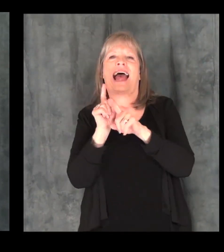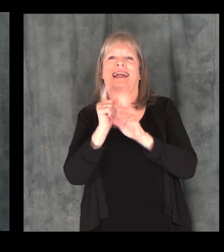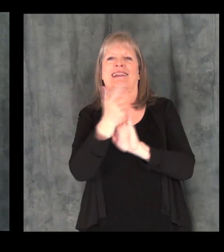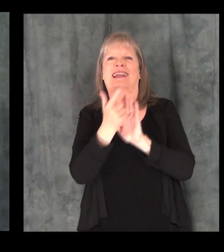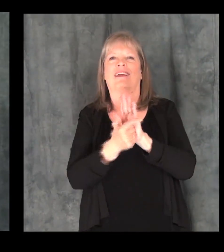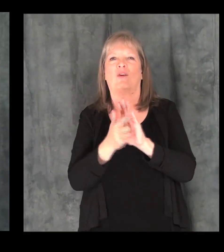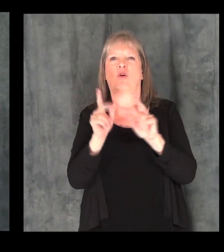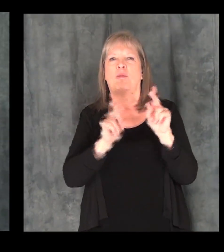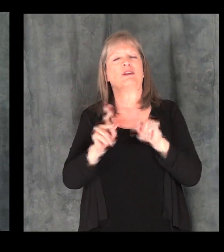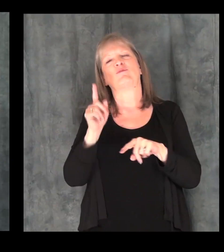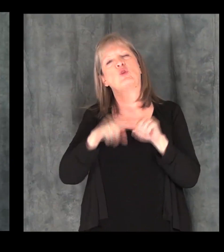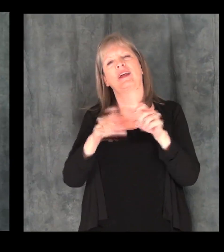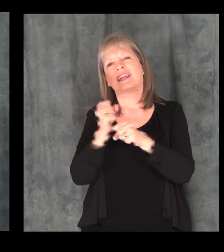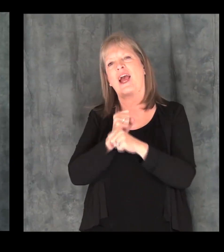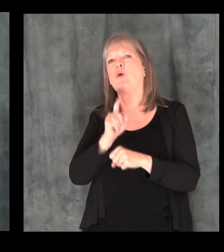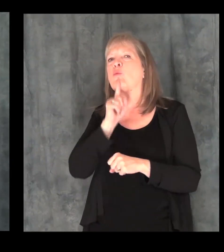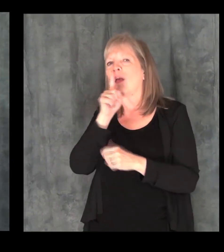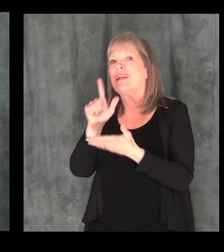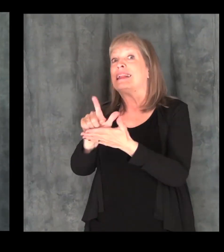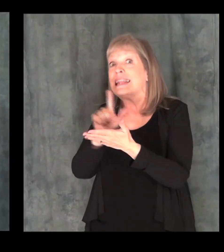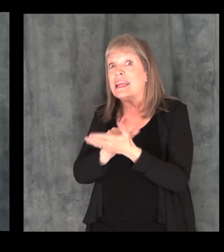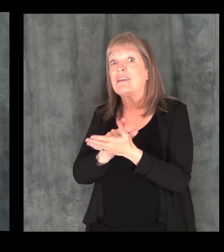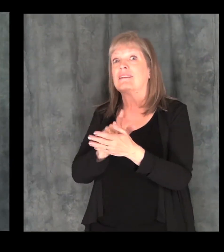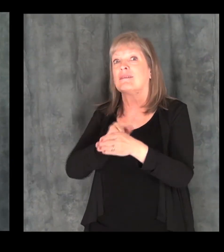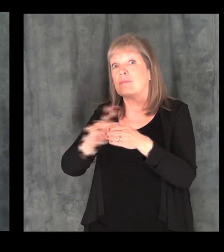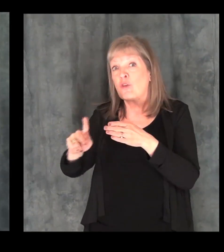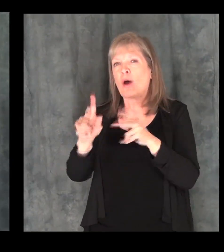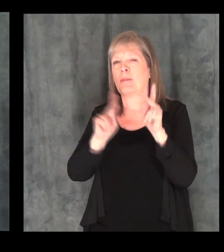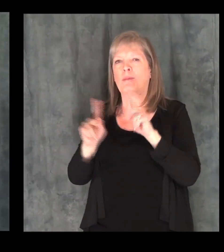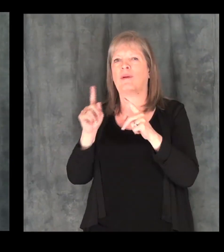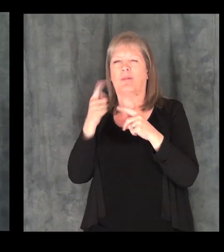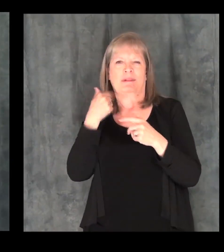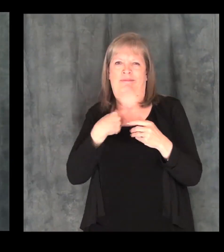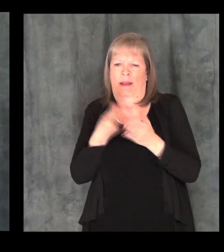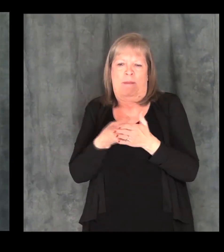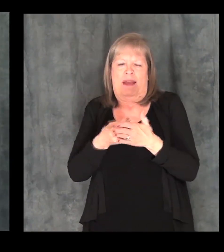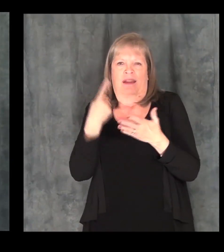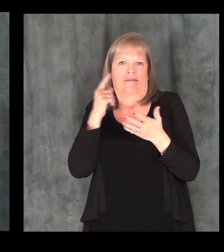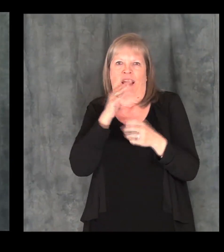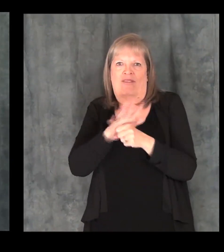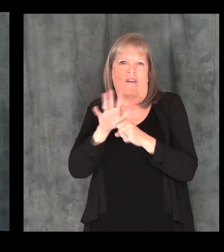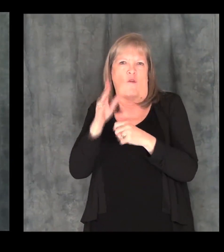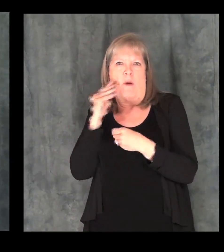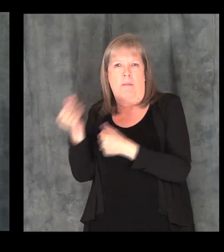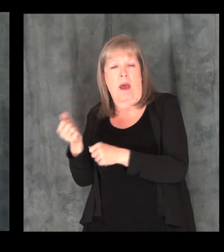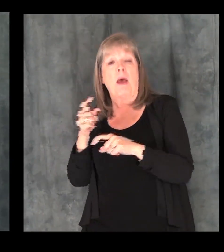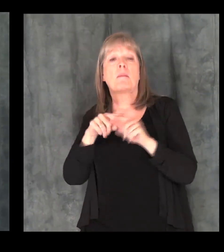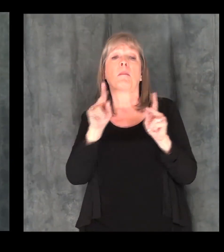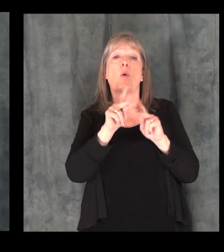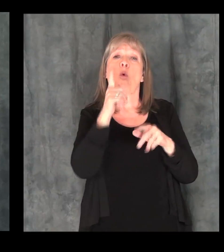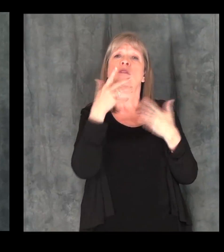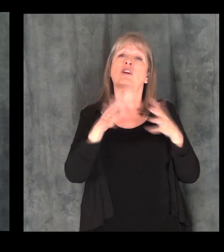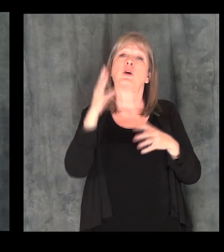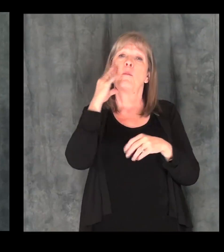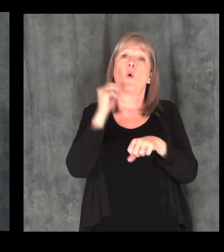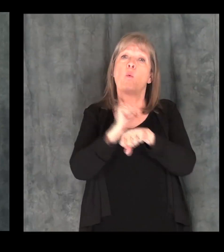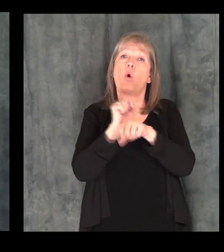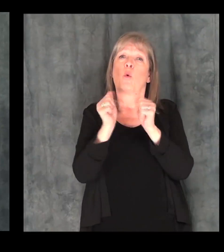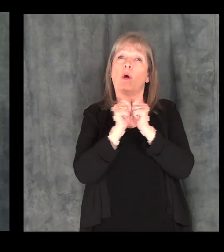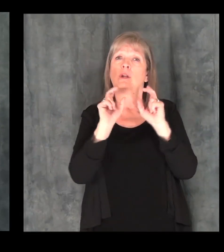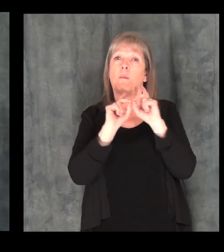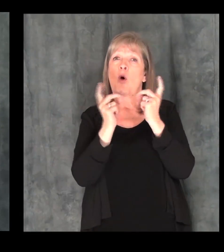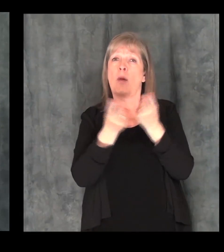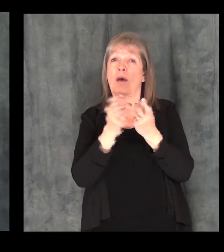real legal personnel because we didn't have the budget to pay them to come. But we got people who worked for the Department of Justice who were very